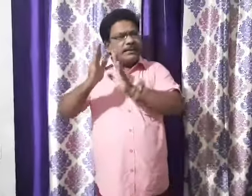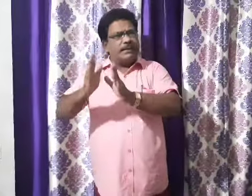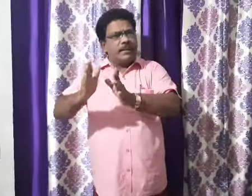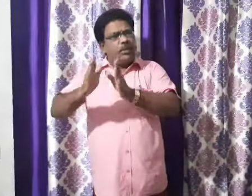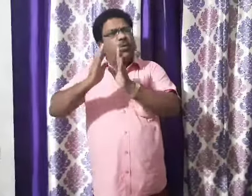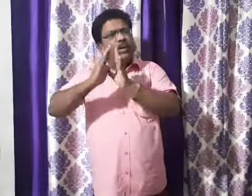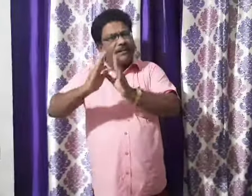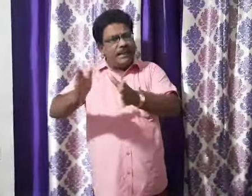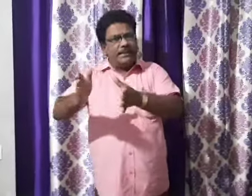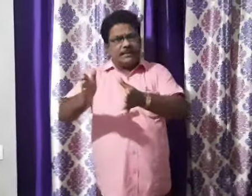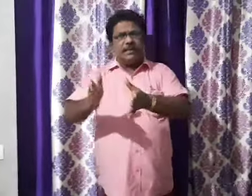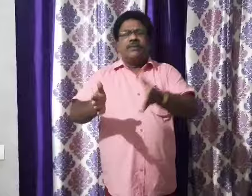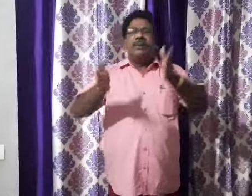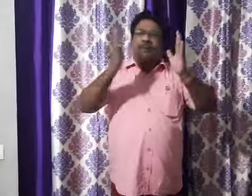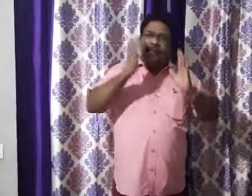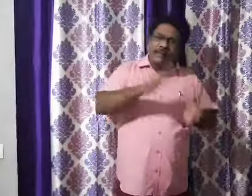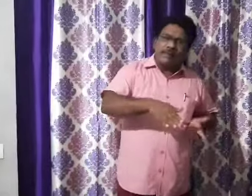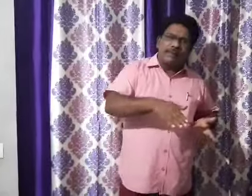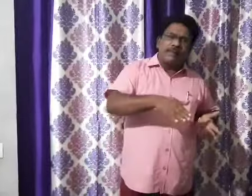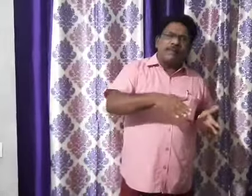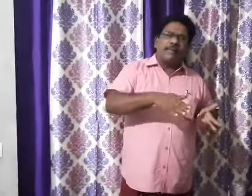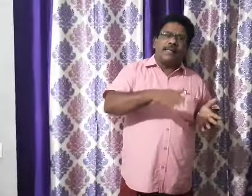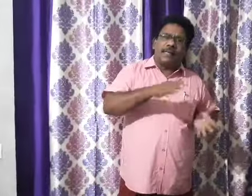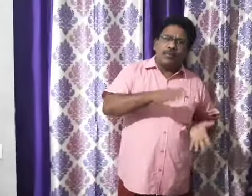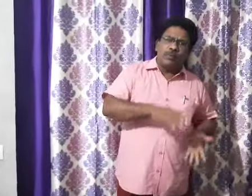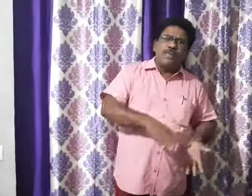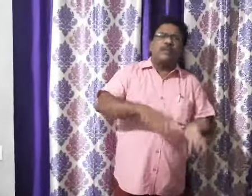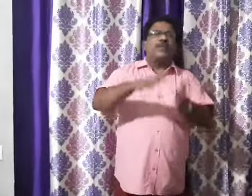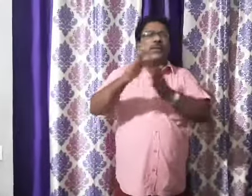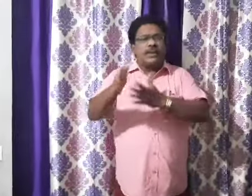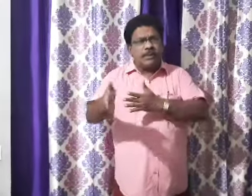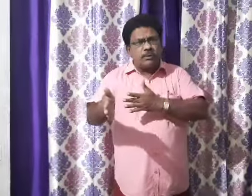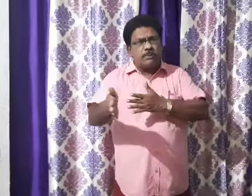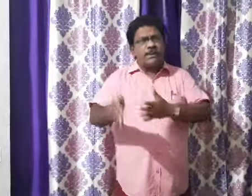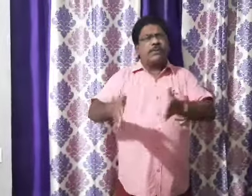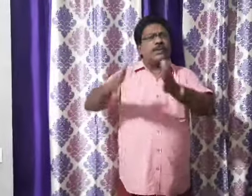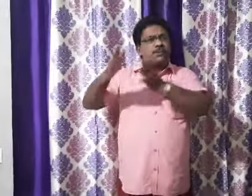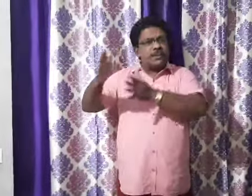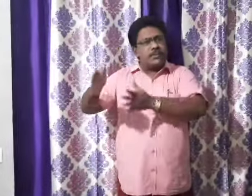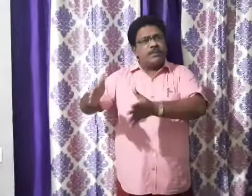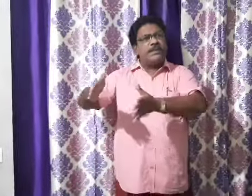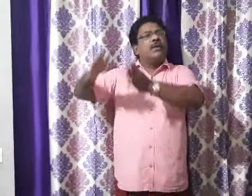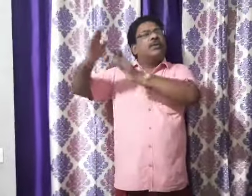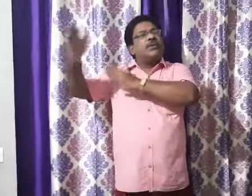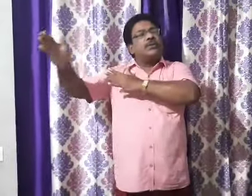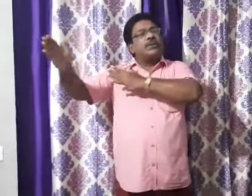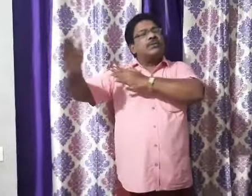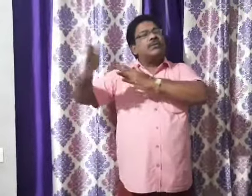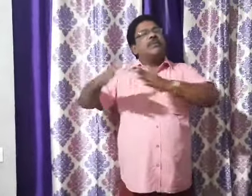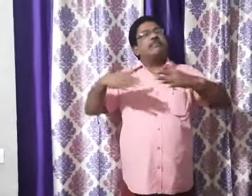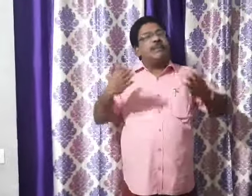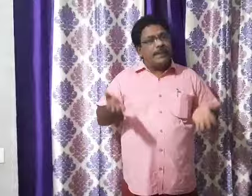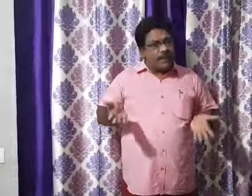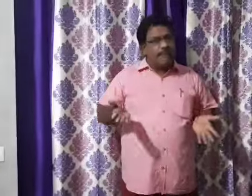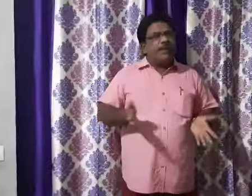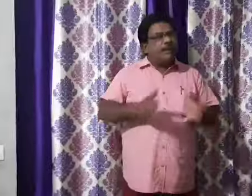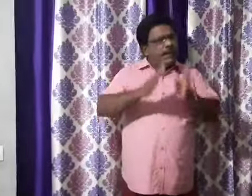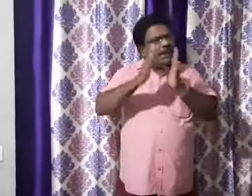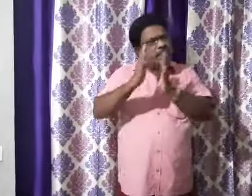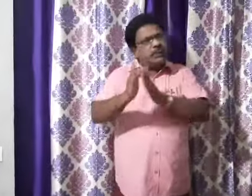the going wages, whether it is 300 rupees or 400 rupees or 1000 rupees or 2000 rupees per day. They are ready to